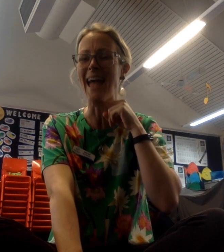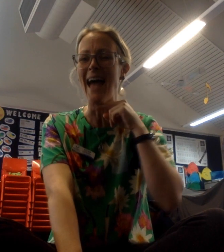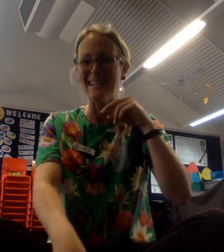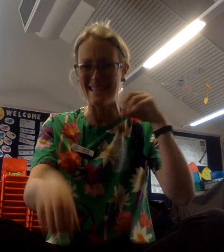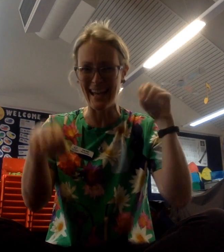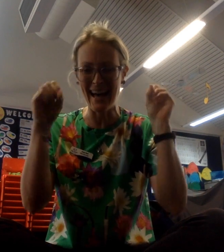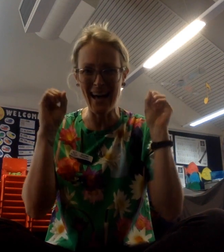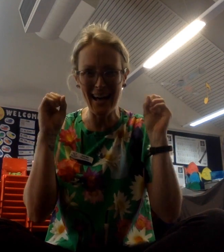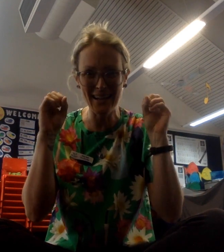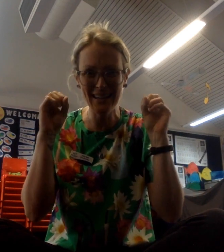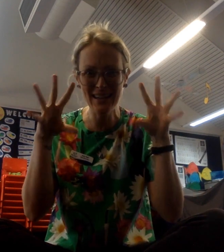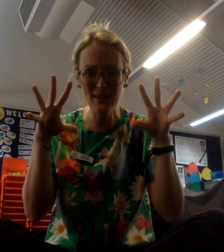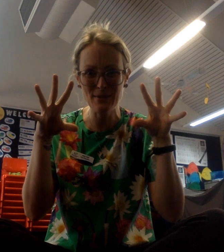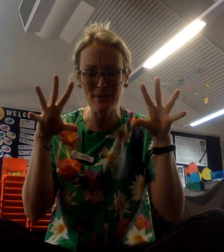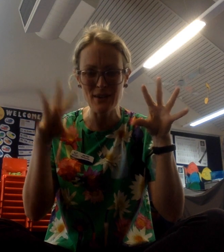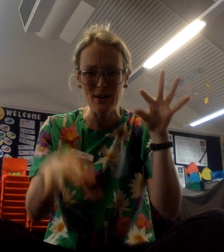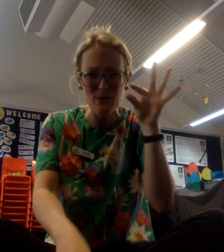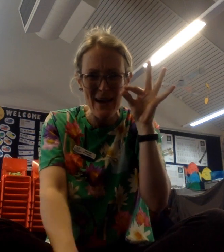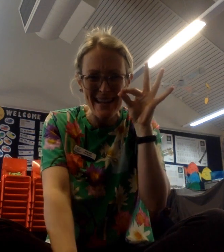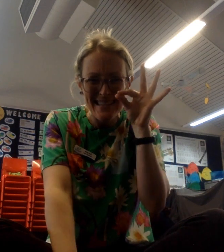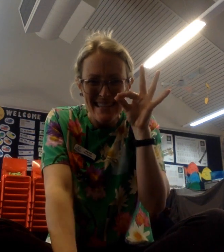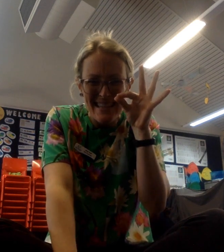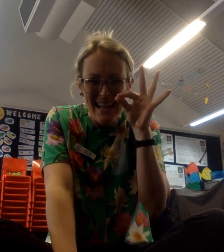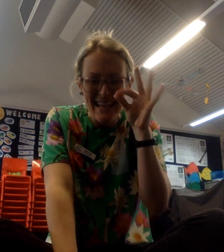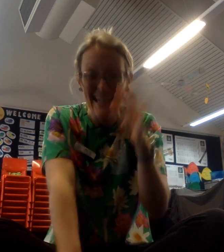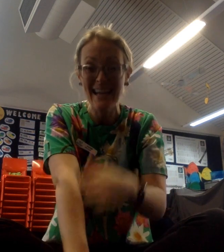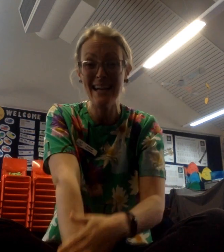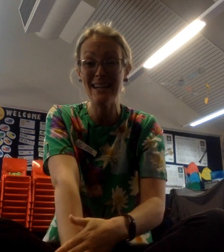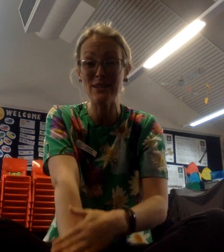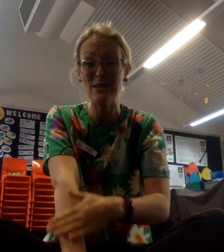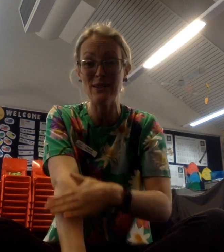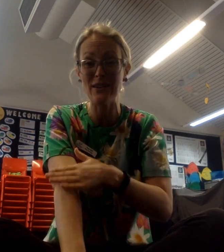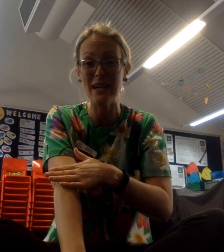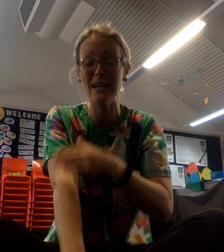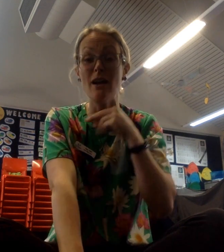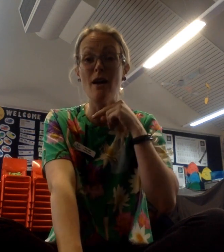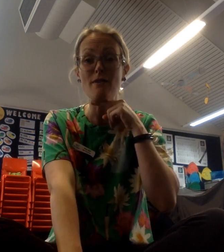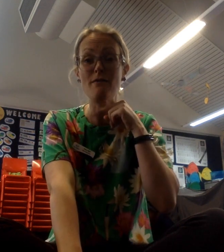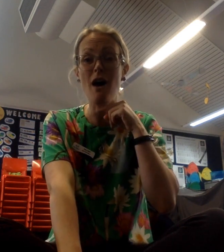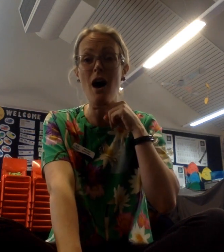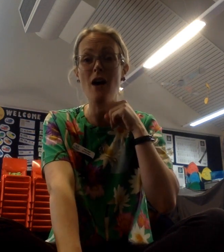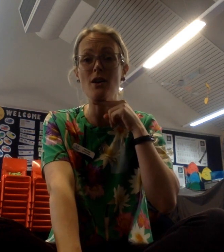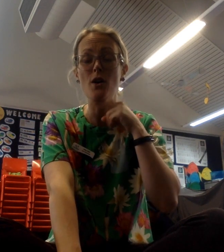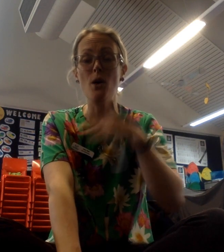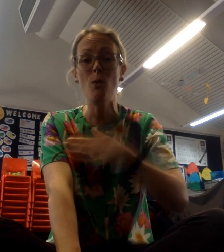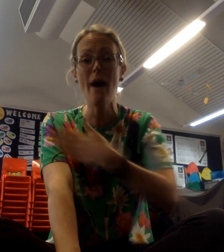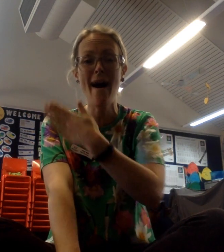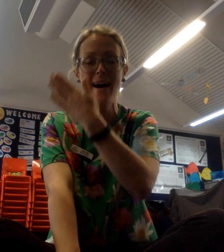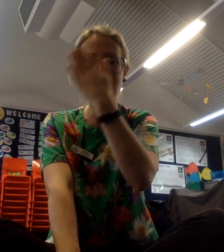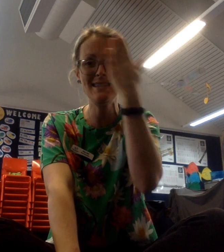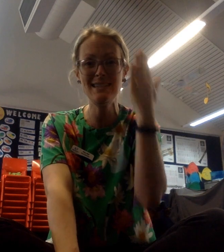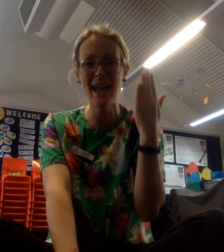da glumf went the little green frog one day